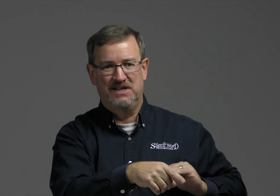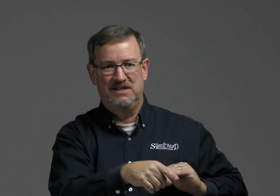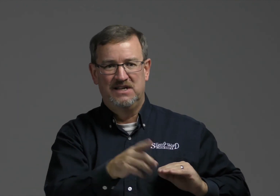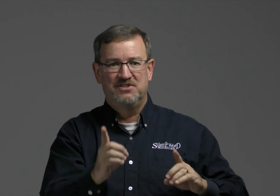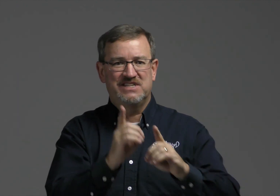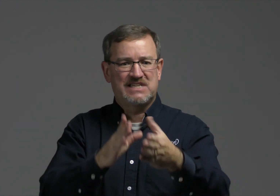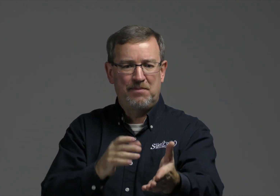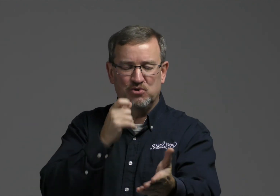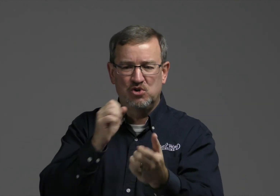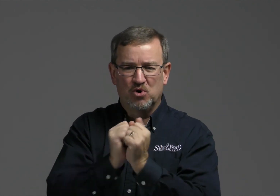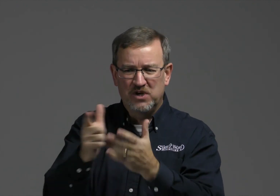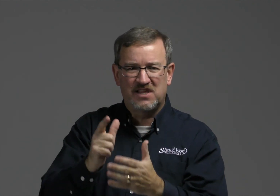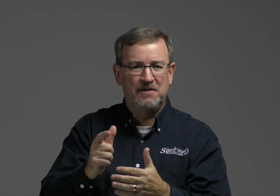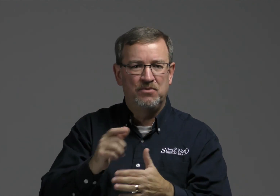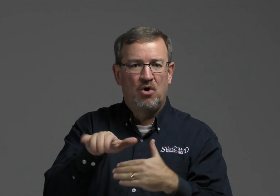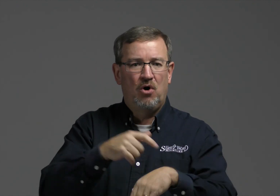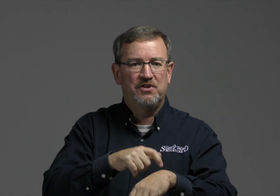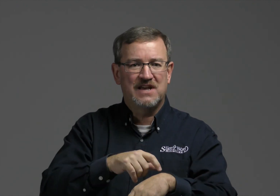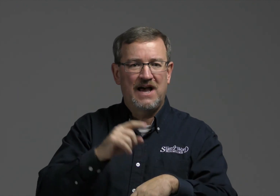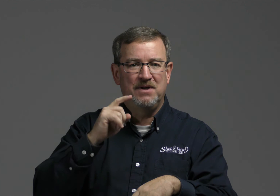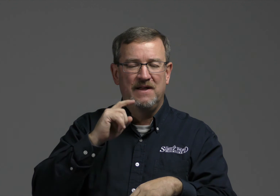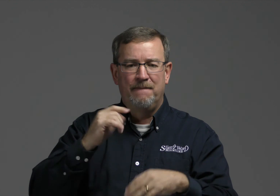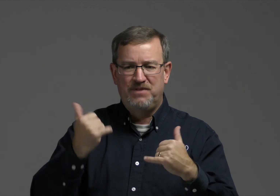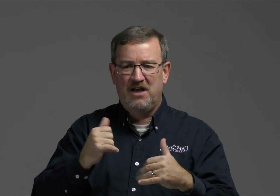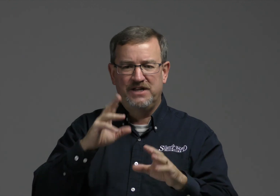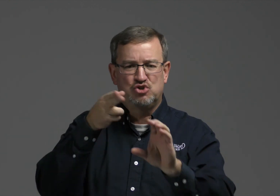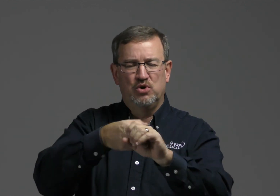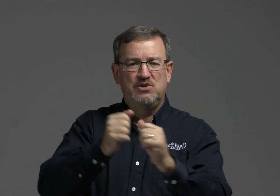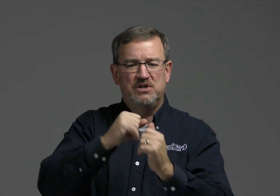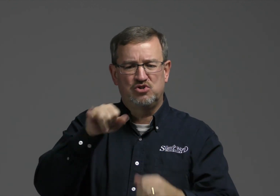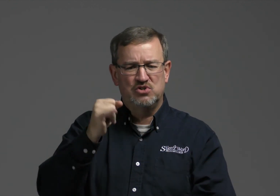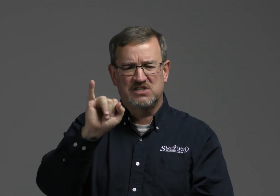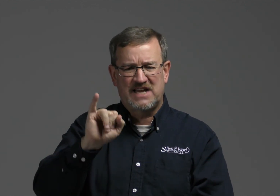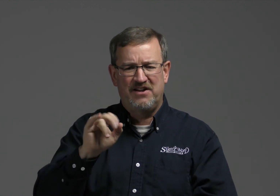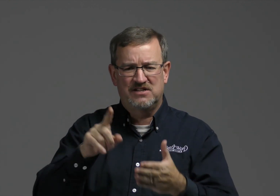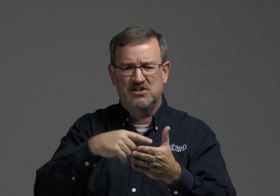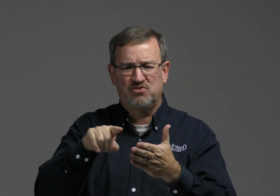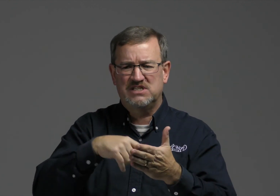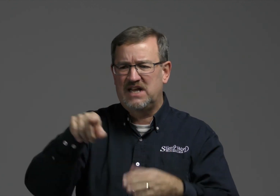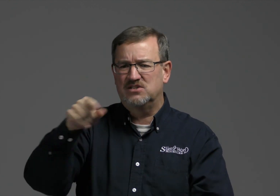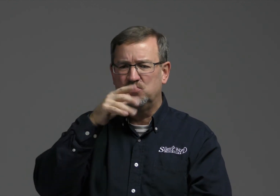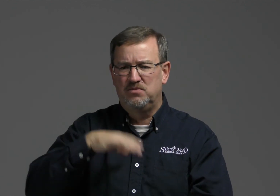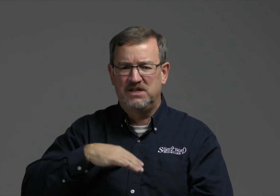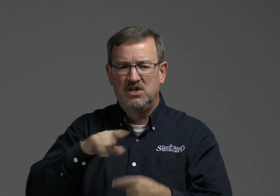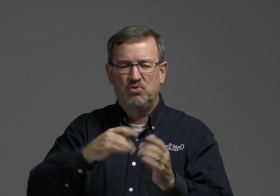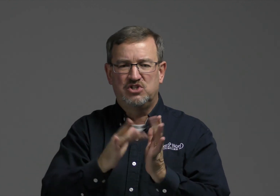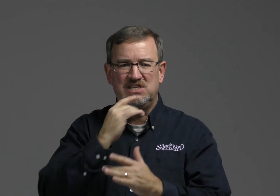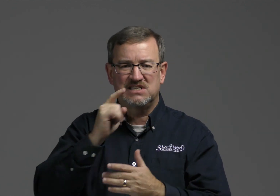down. The disciples who were with him all the time, and now they joined with Judas Iscariot to criticize the woman. When Jesus